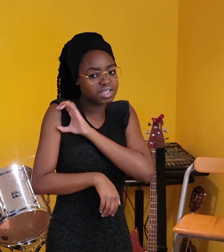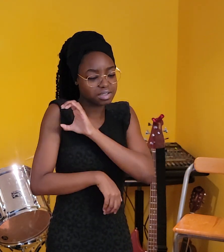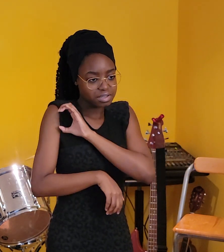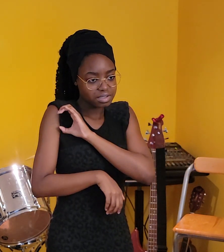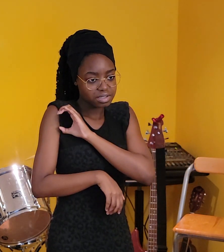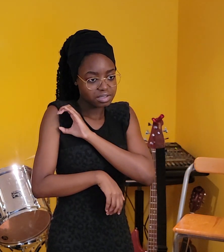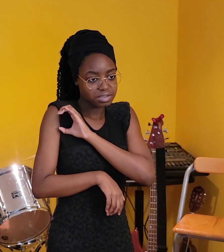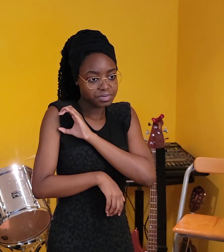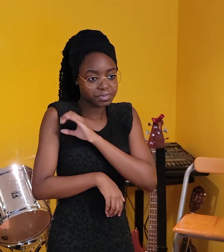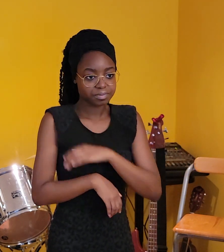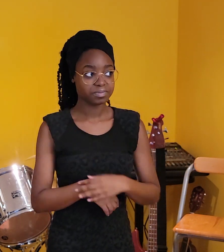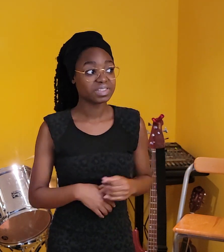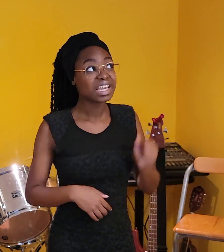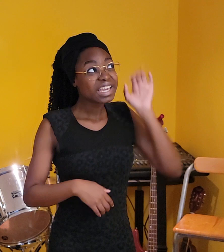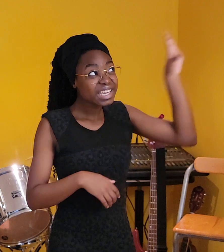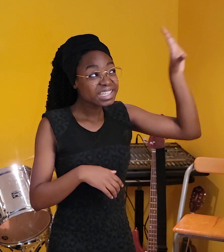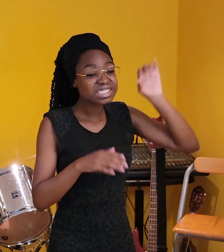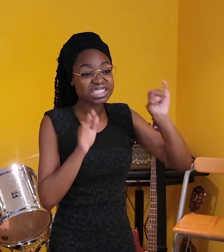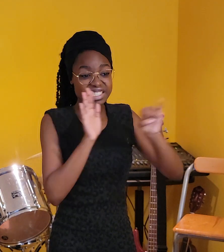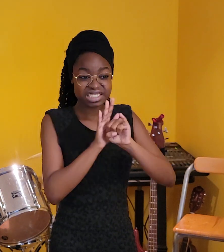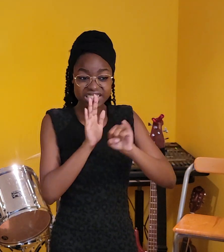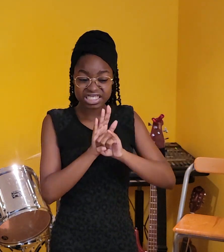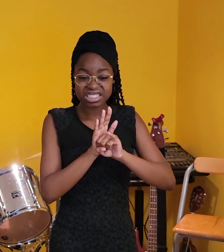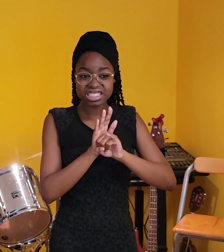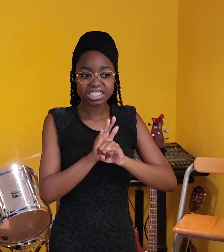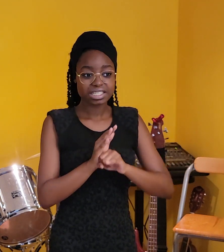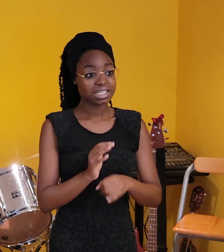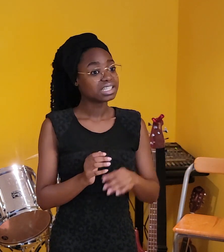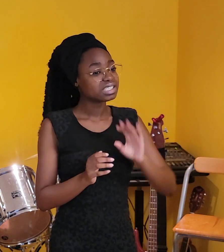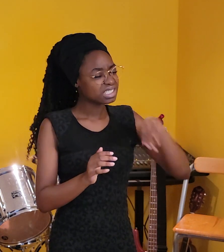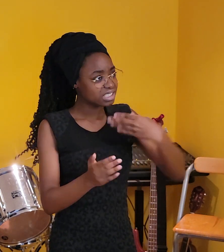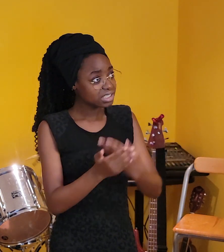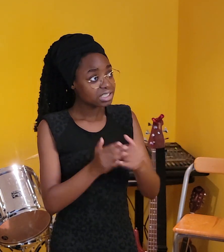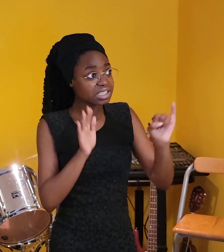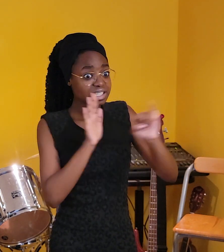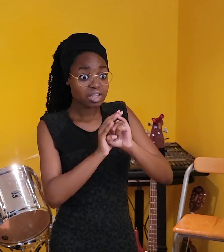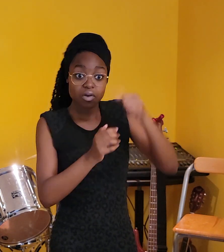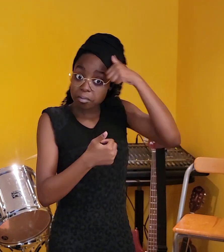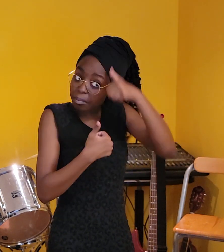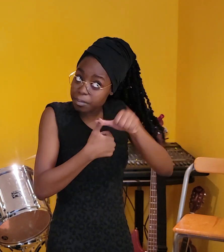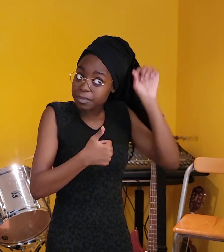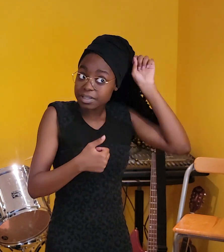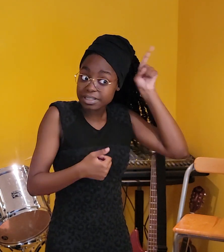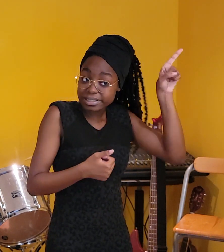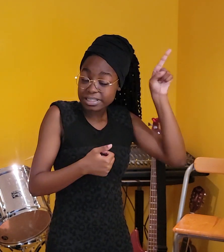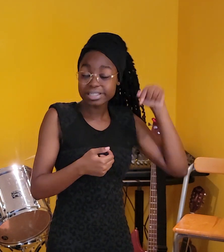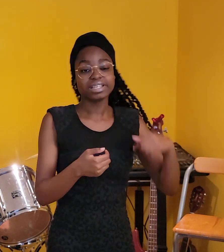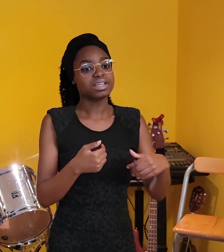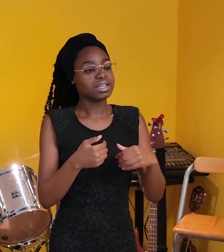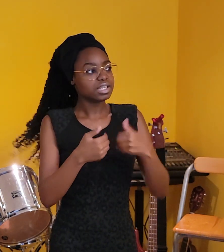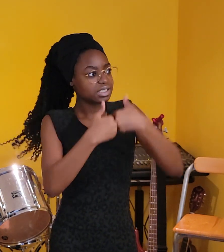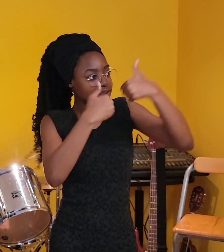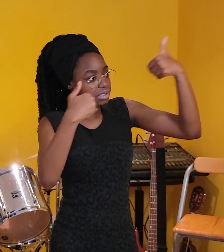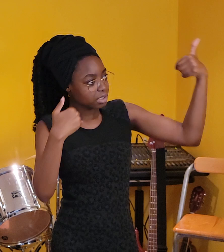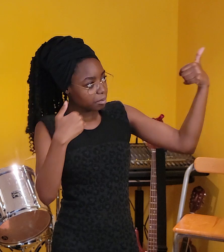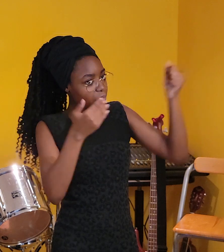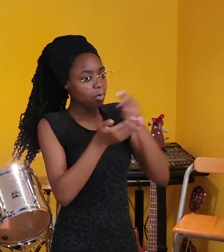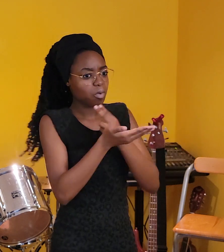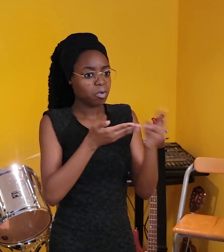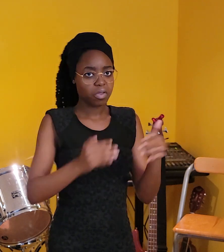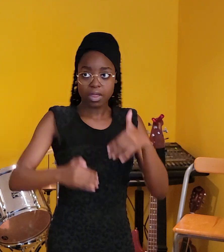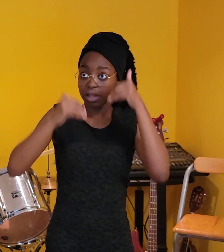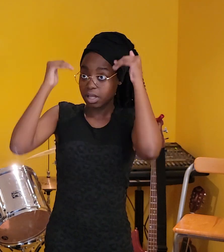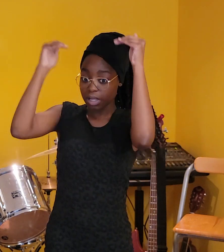The totality of his person. And remember, he is set apart, hallowed, holy, most high,